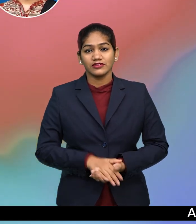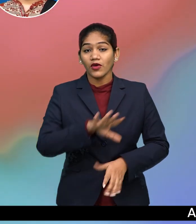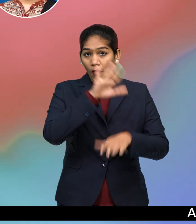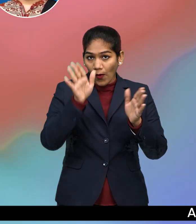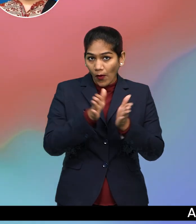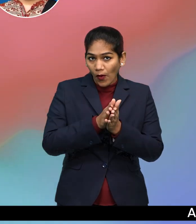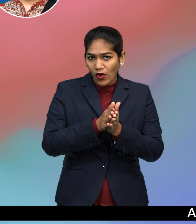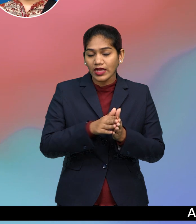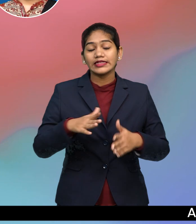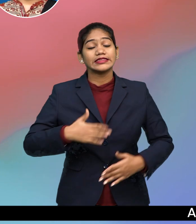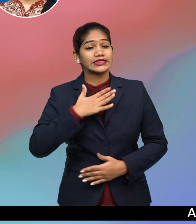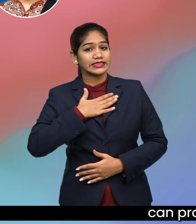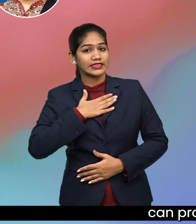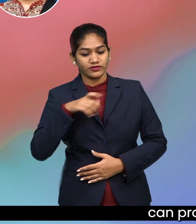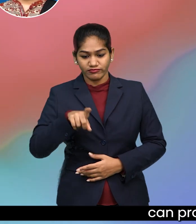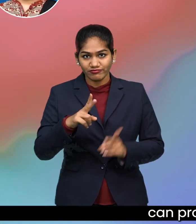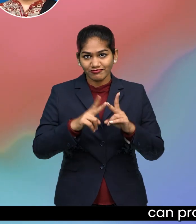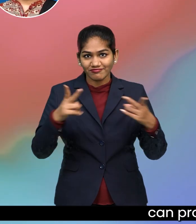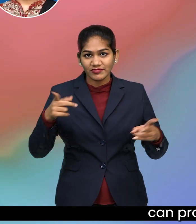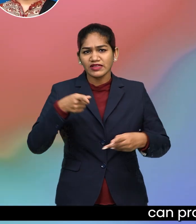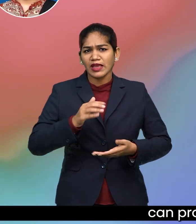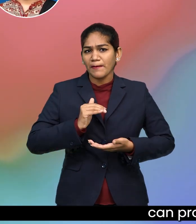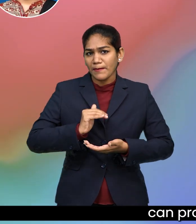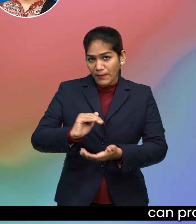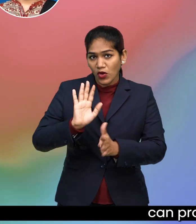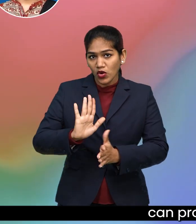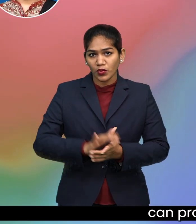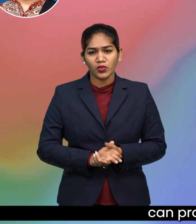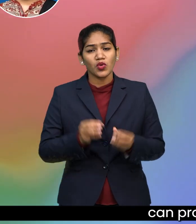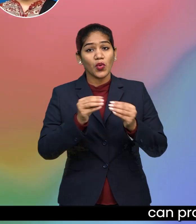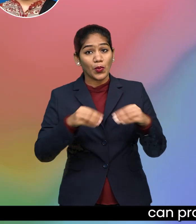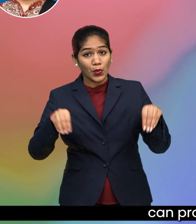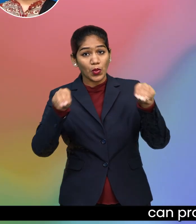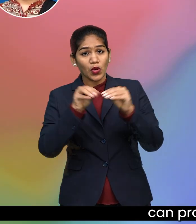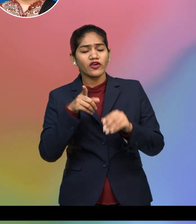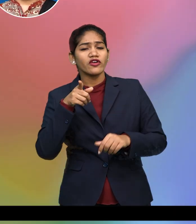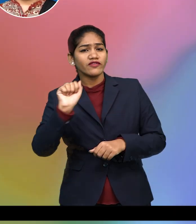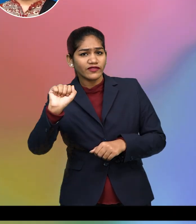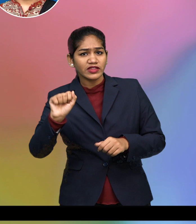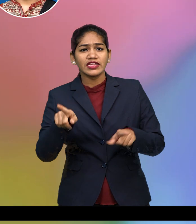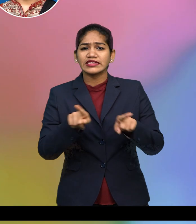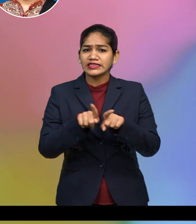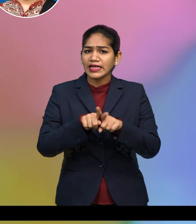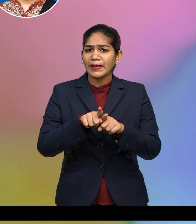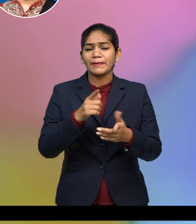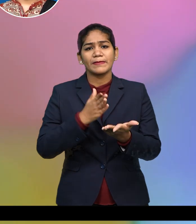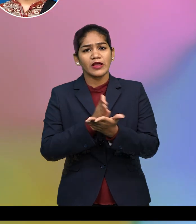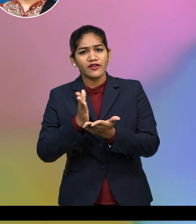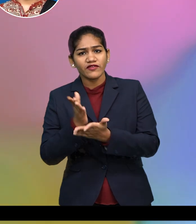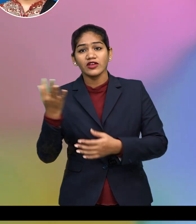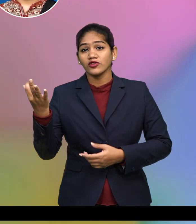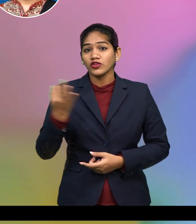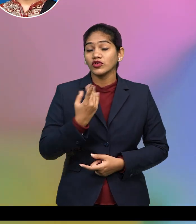All living organisms can produce more of their kind or